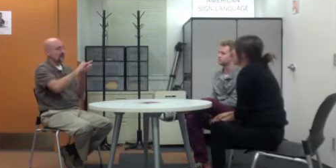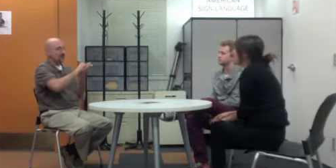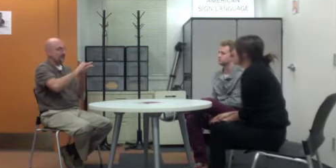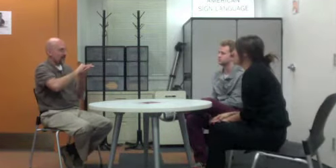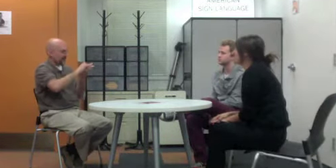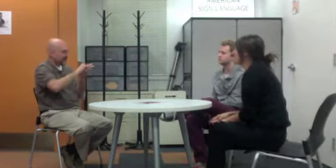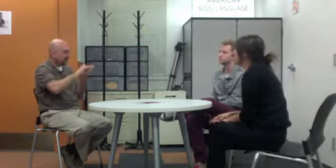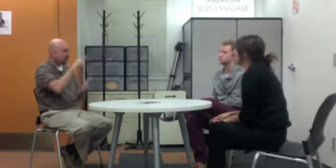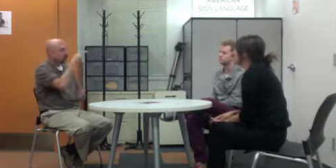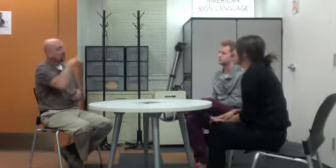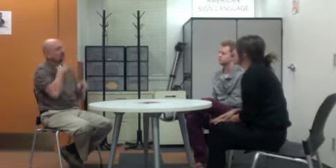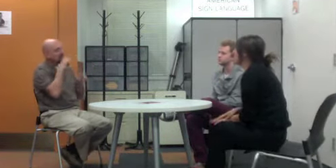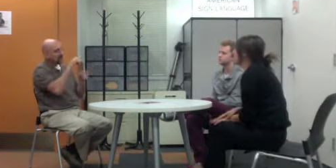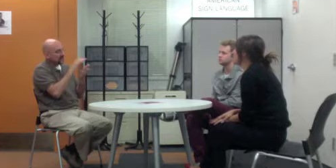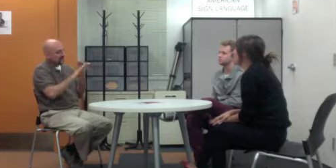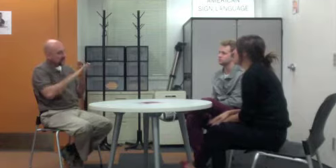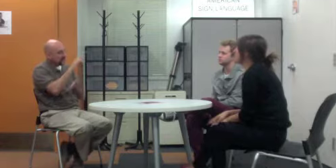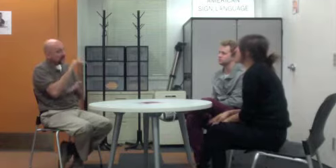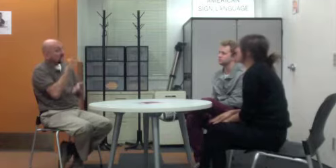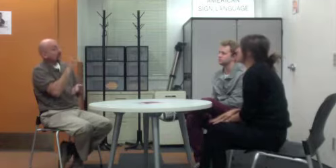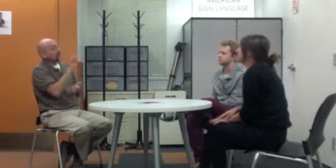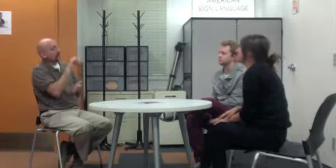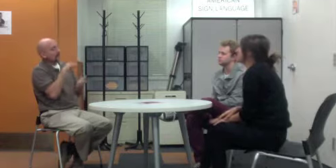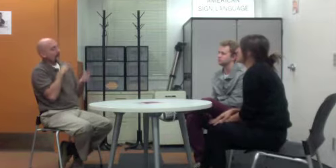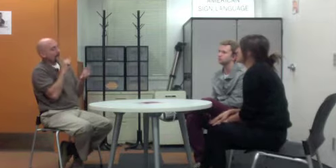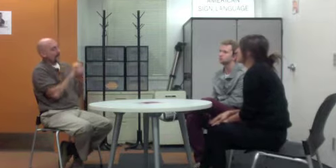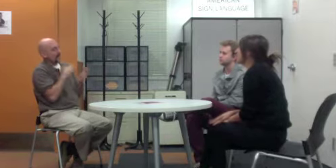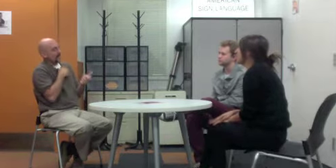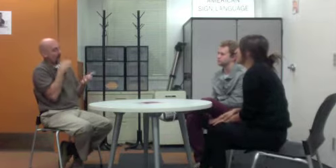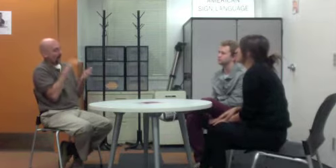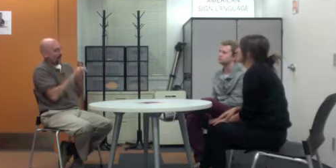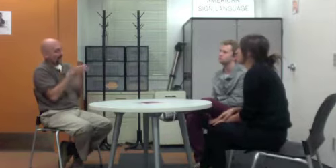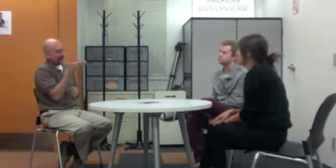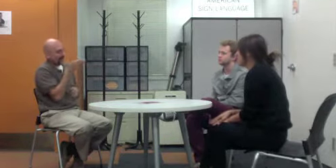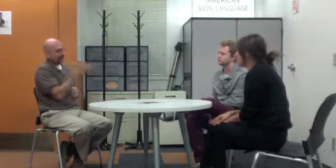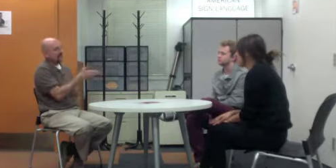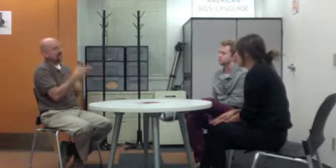RIT, Rochester, in New York. So that college is where I met my wife.